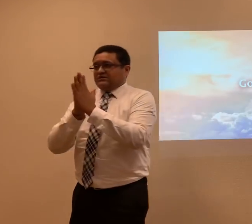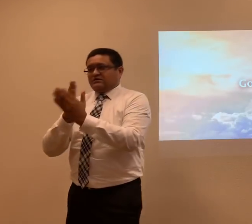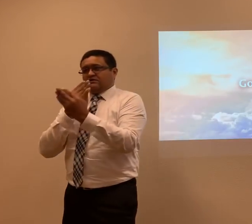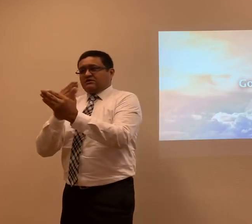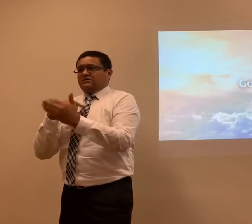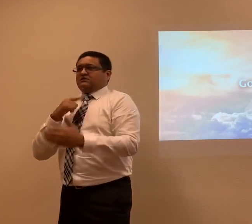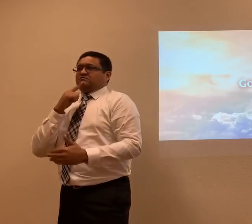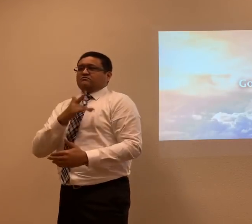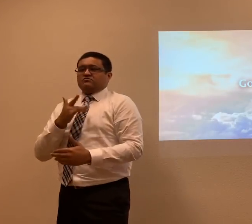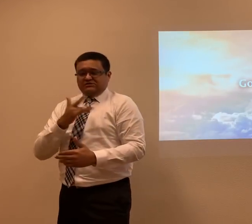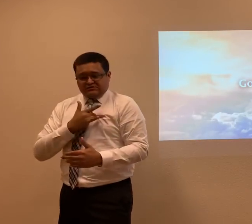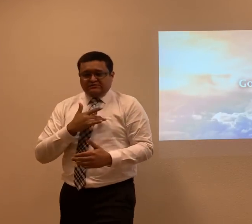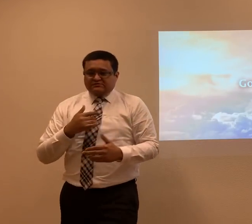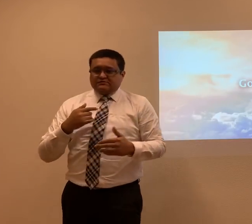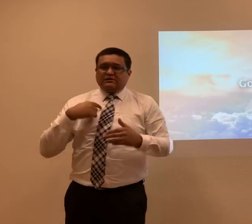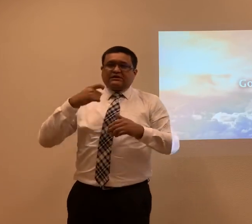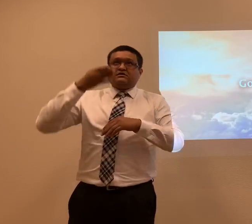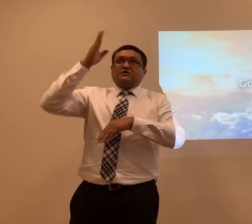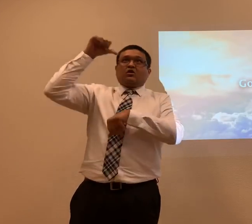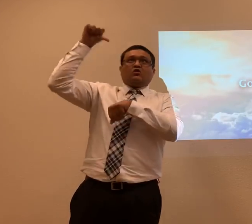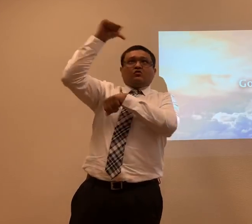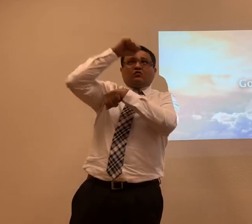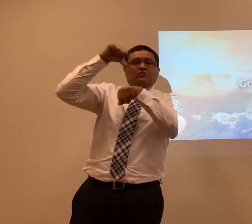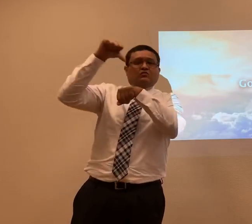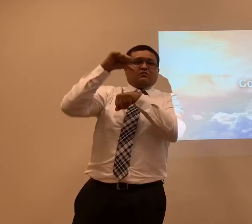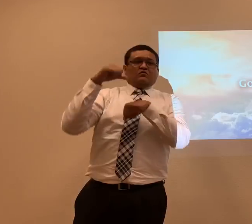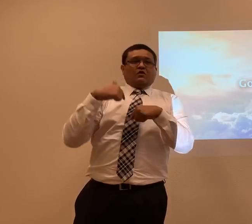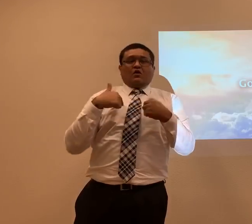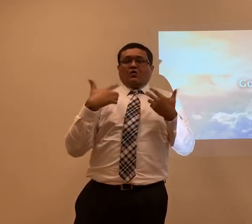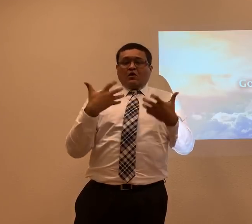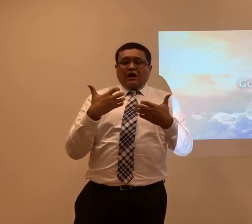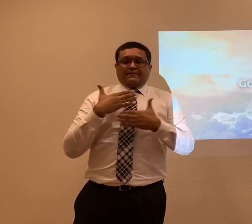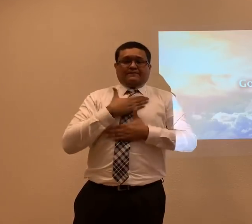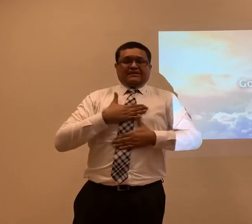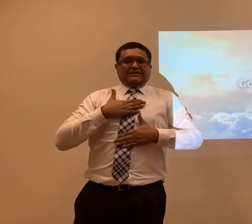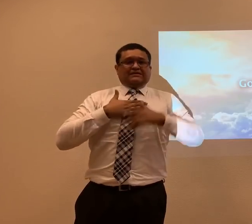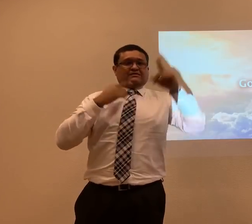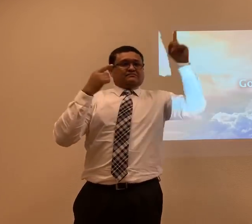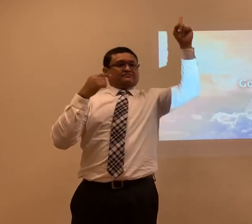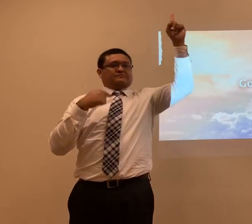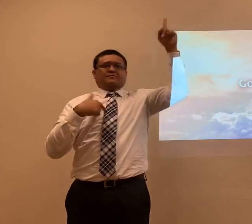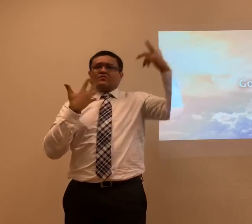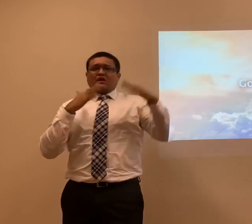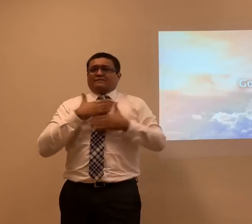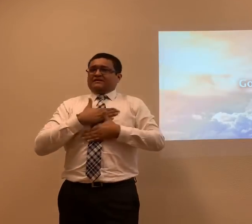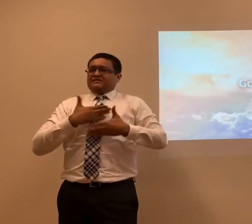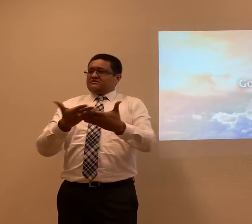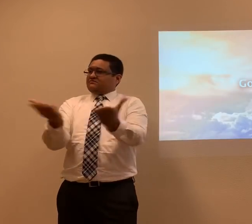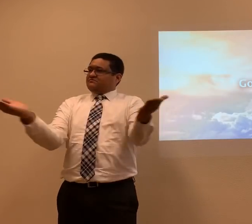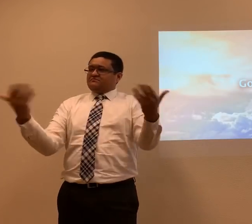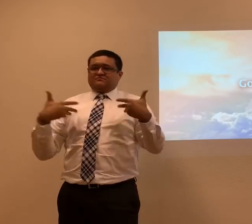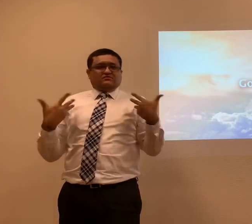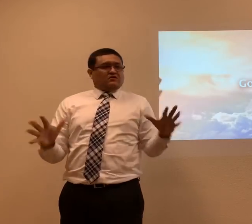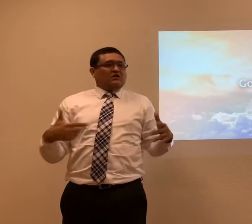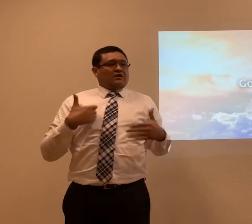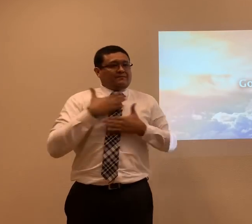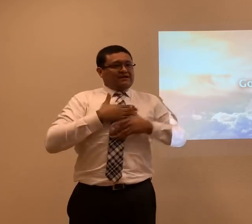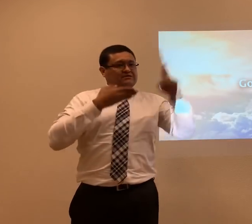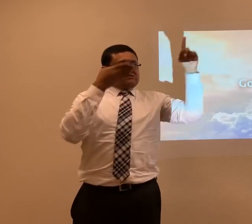Thank you for praying, Brother Cadito. I really appreciate it. I appreciate God's anointing. And I want to please God, and